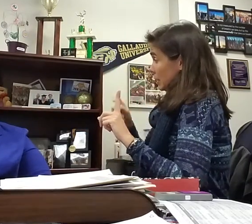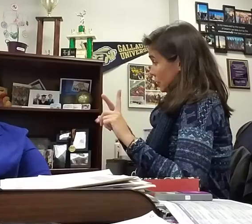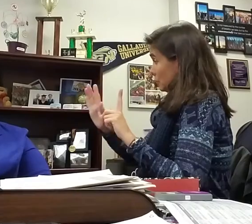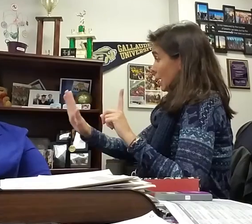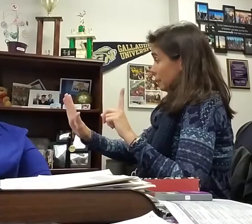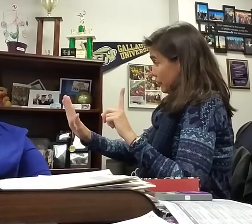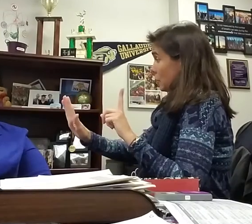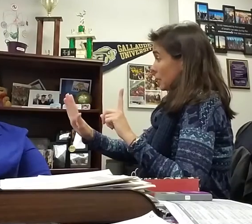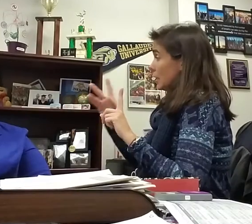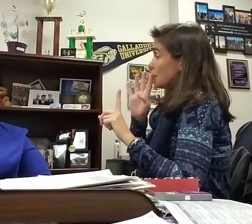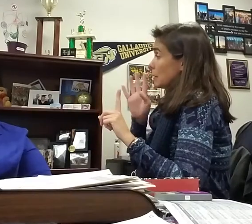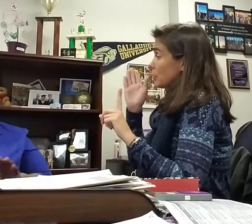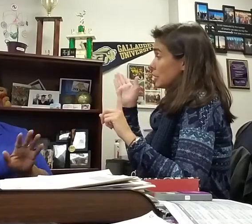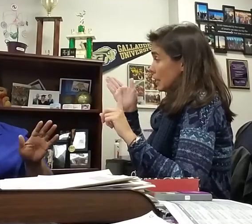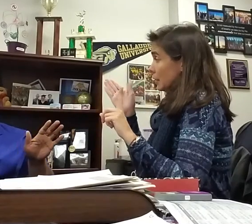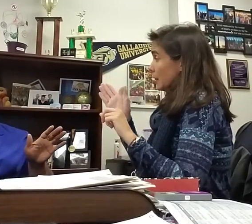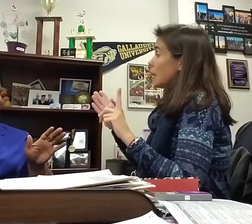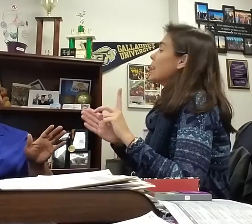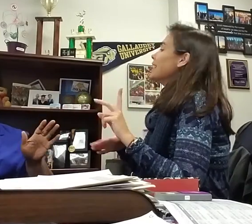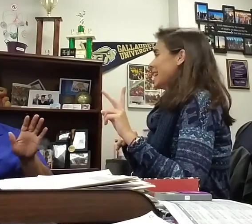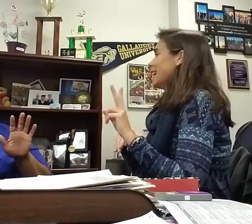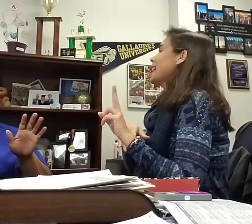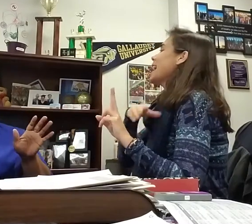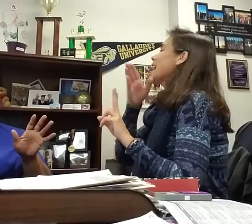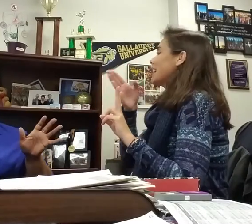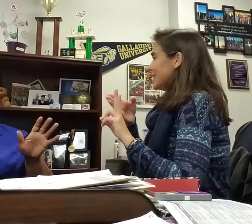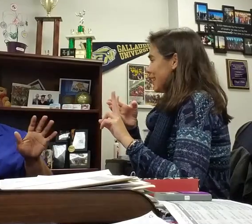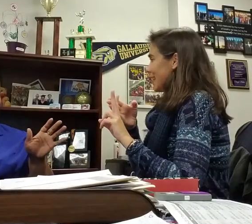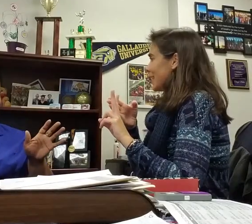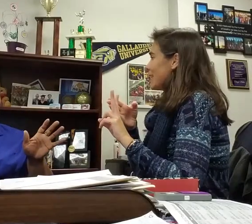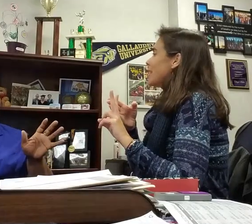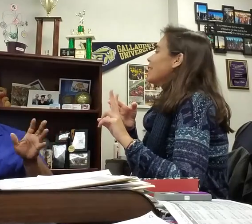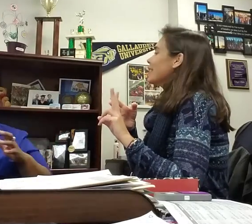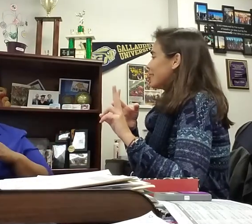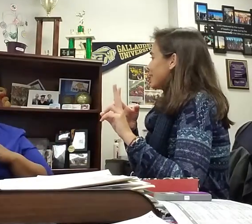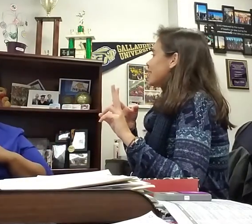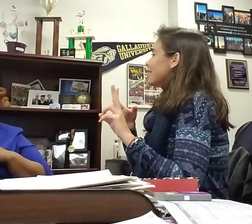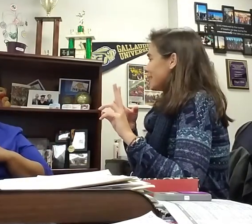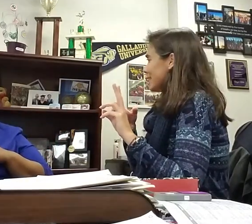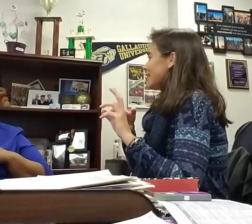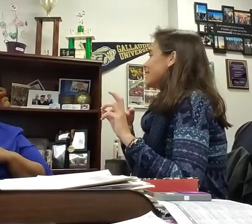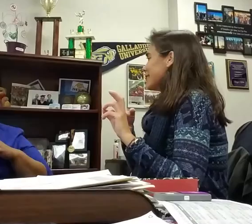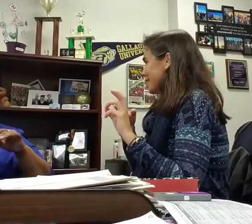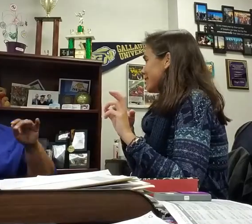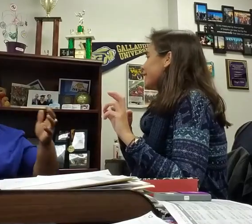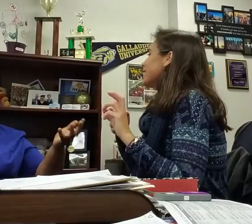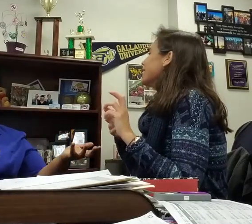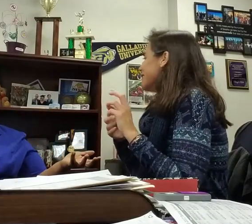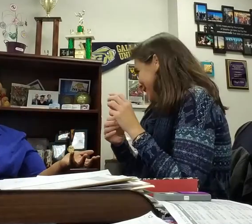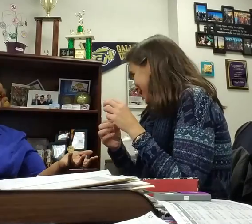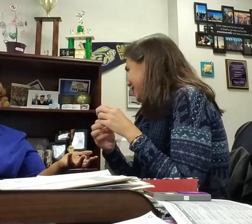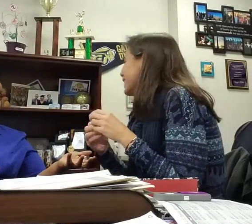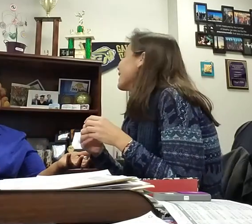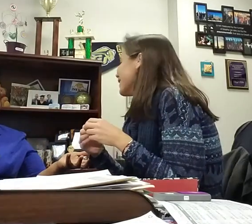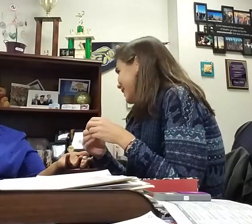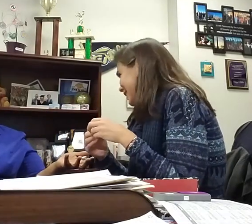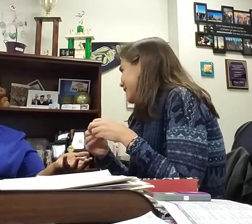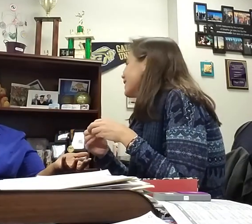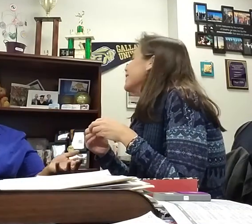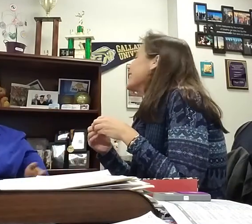question for the because I was trying presenter. to look and trying to scan the audience, and then she was talking, but I was still trying to scan the audience to see if somebody had a